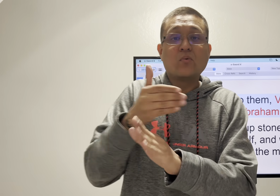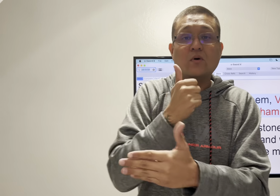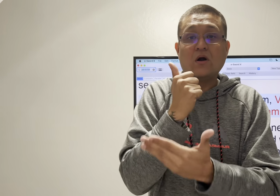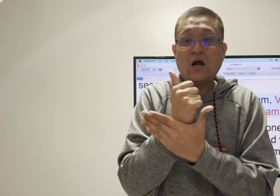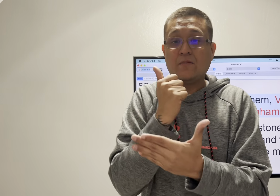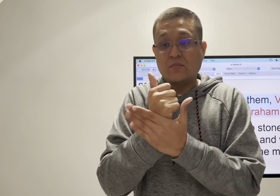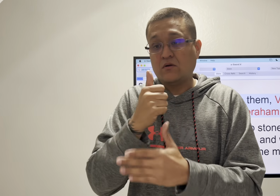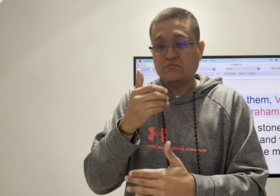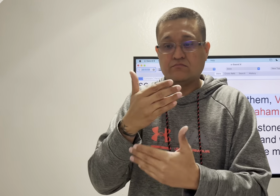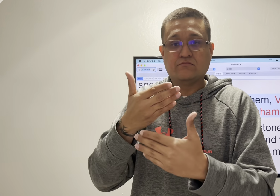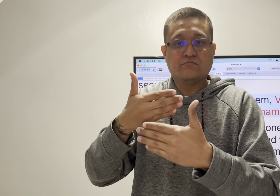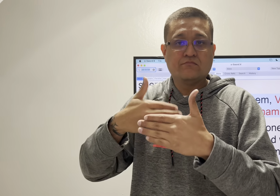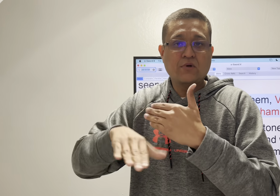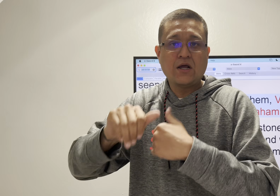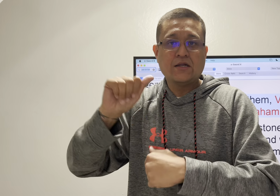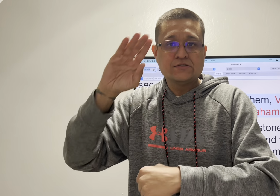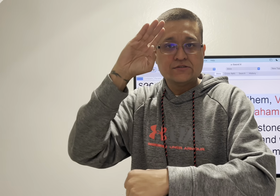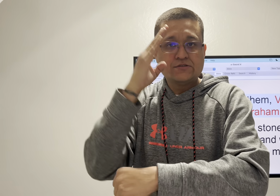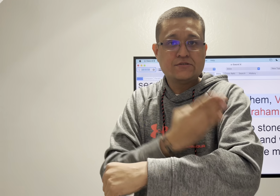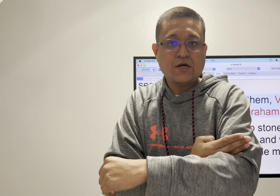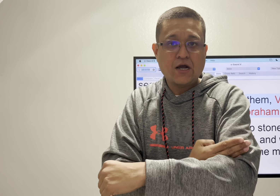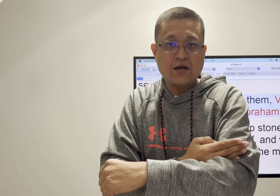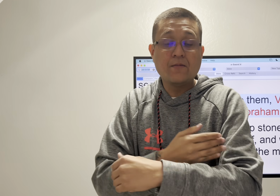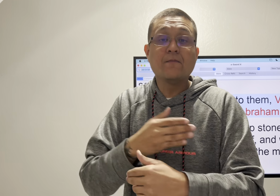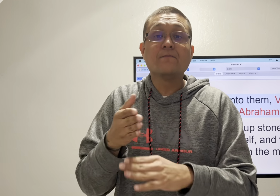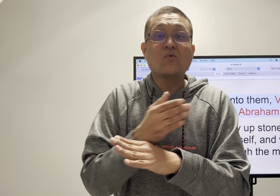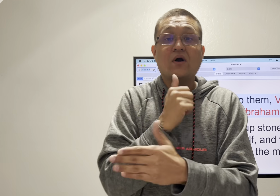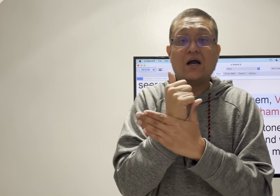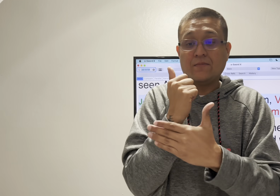and grew into a man, before Abraham,